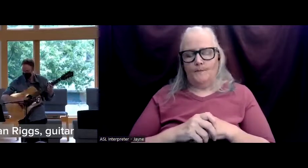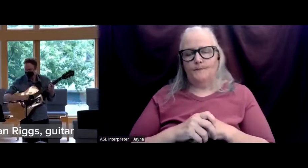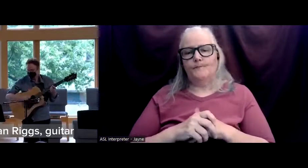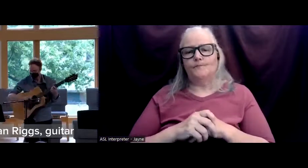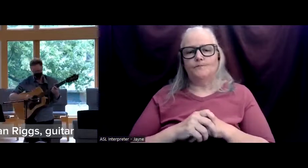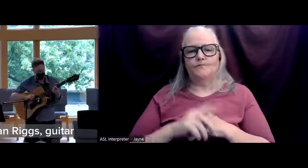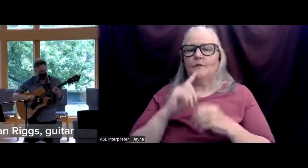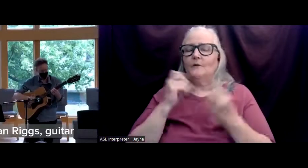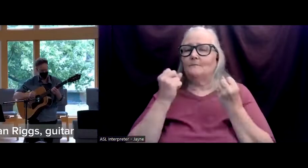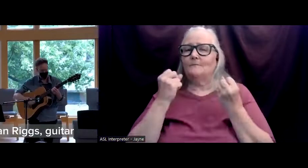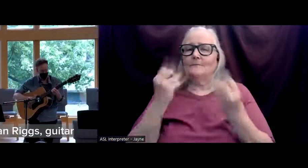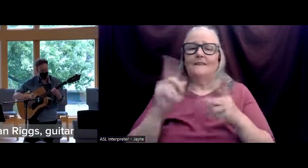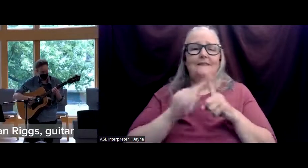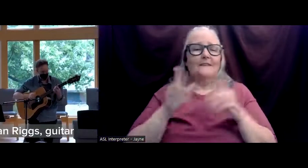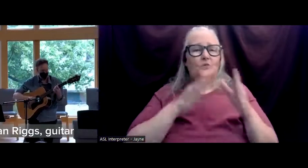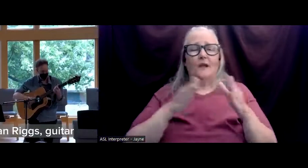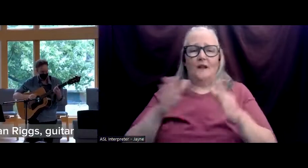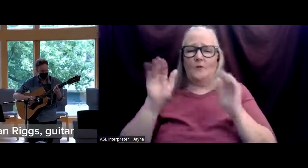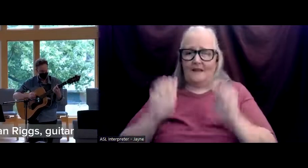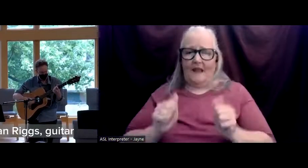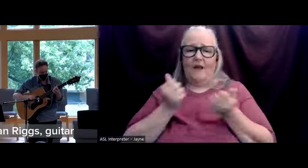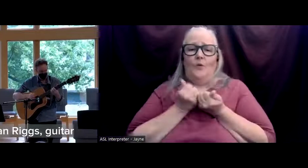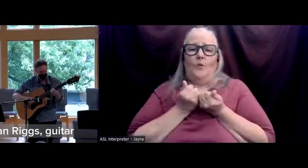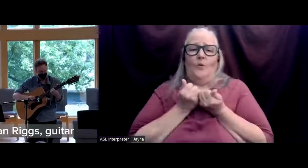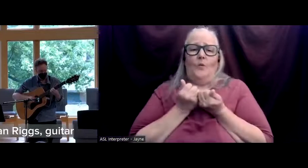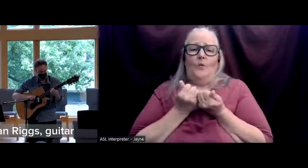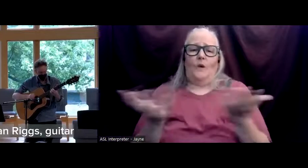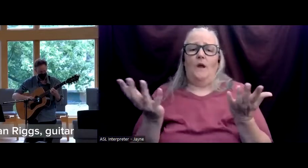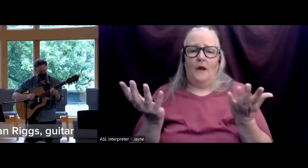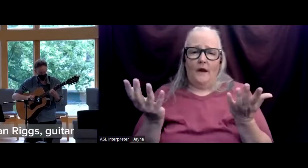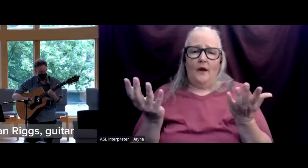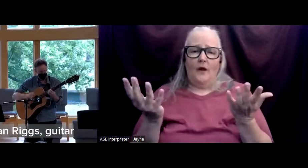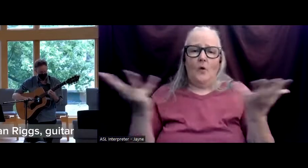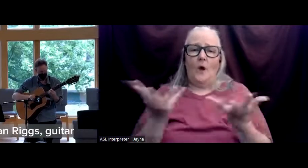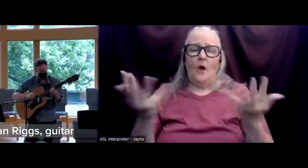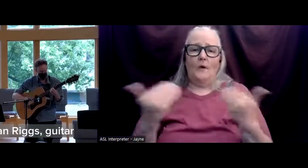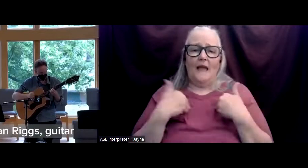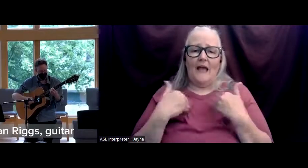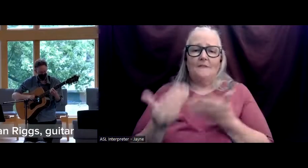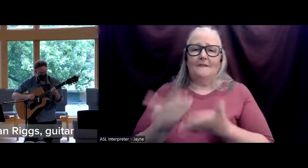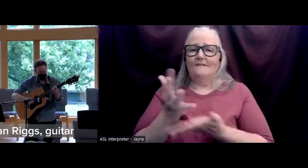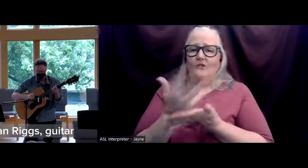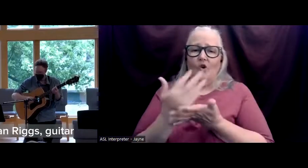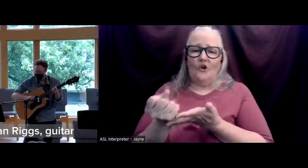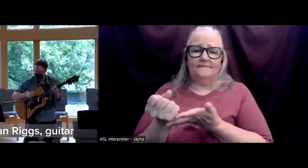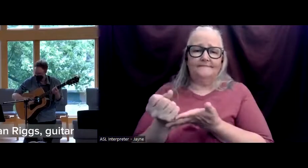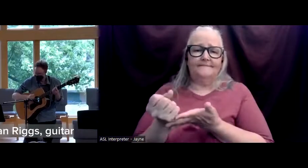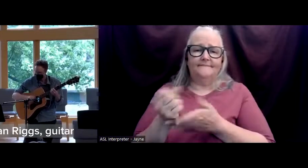There's so many ways to wear what we have before it's